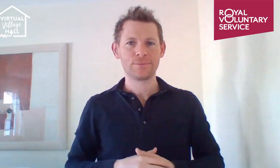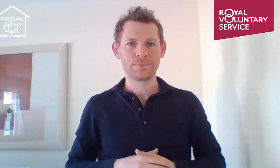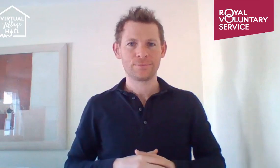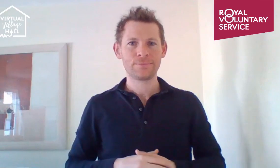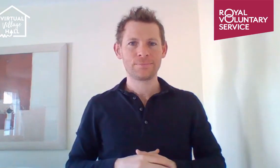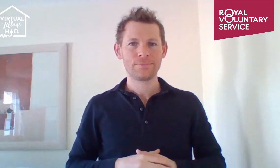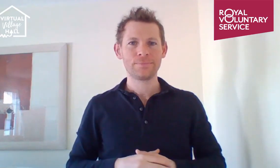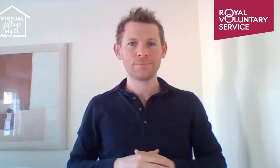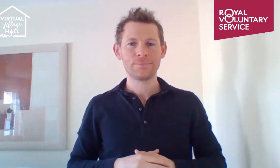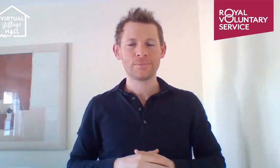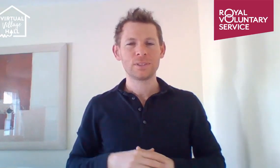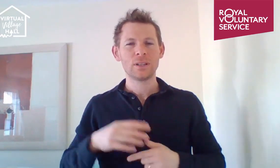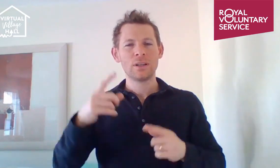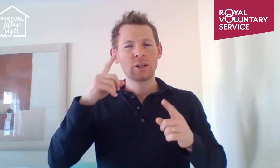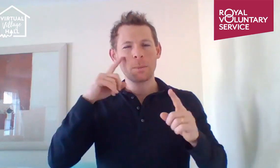College.